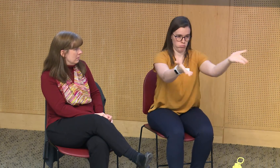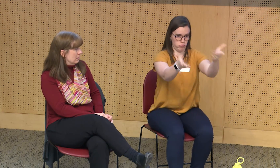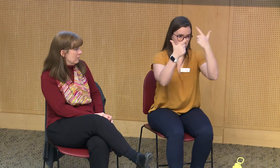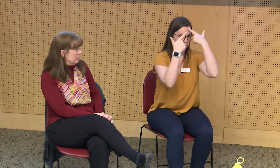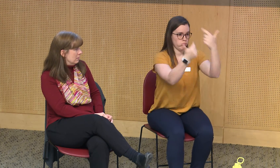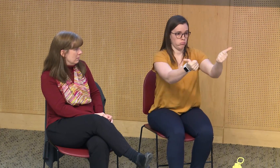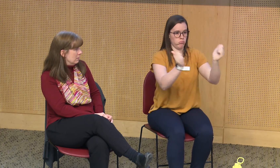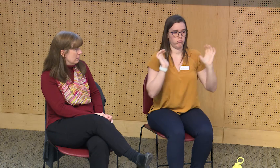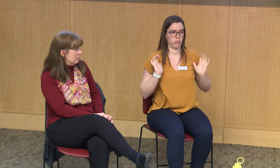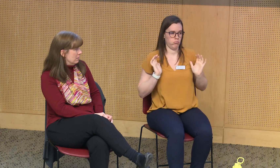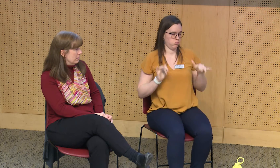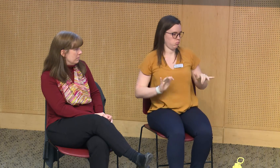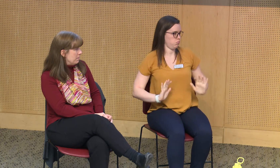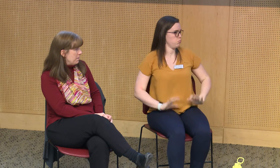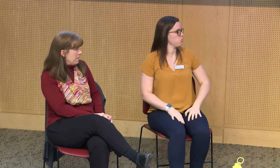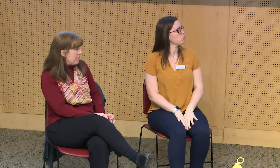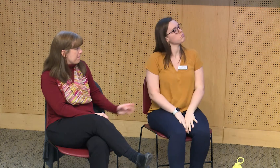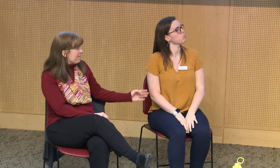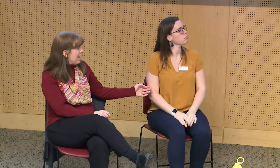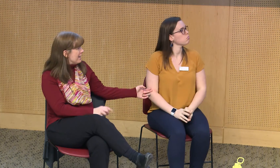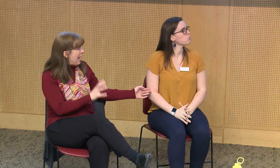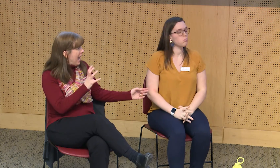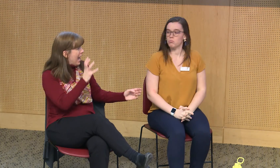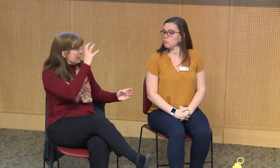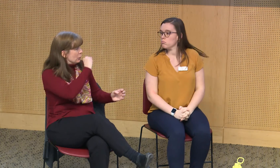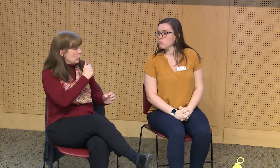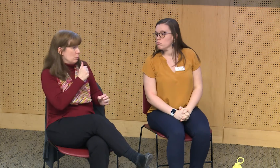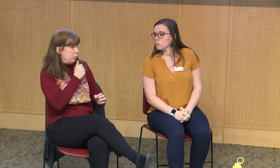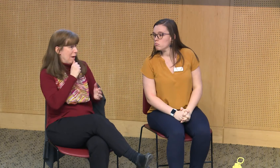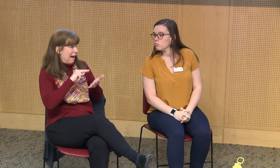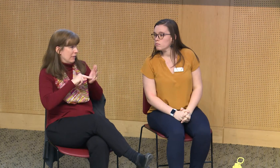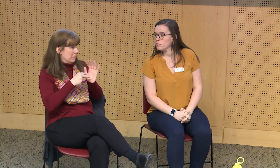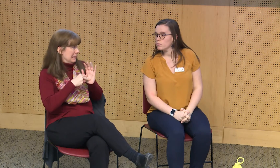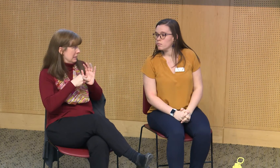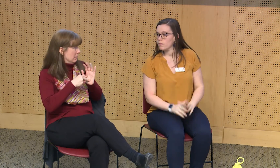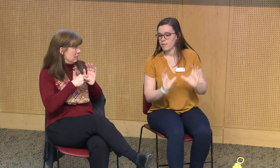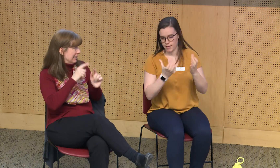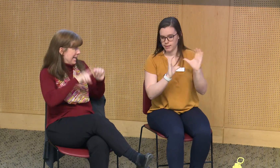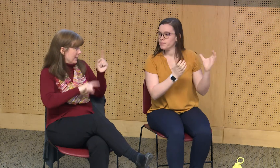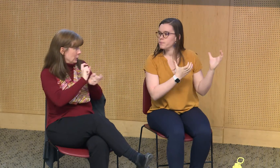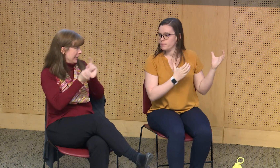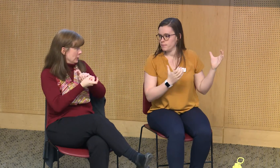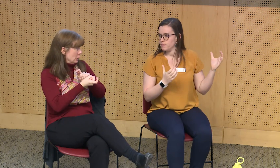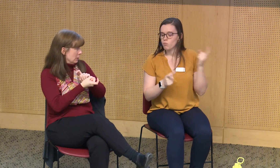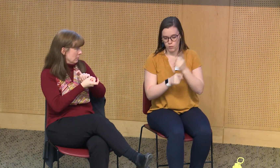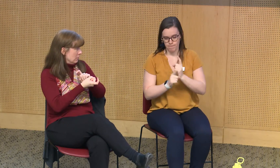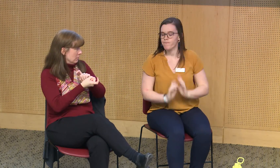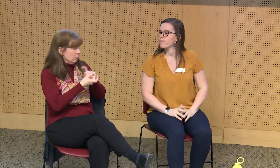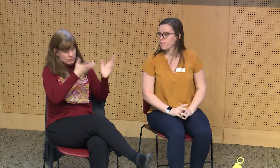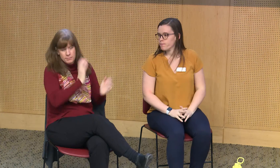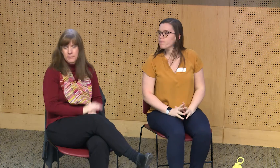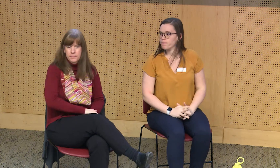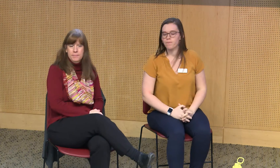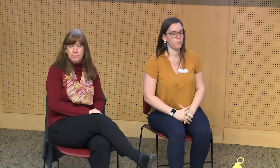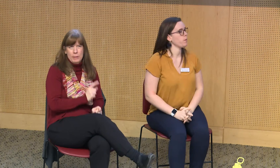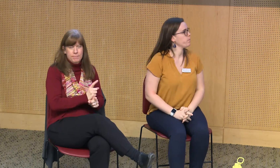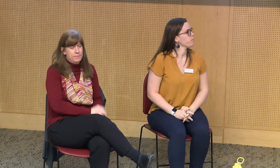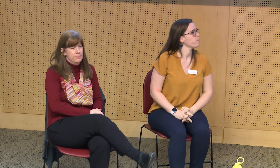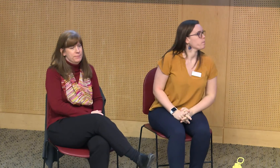because classes and students take priority. So I can put you in touch with the professor and you guys can work it out if you're both flexible. Meaning you